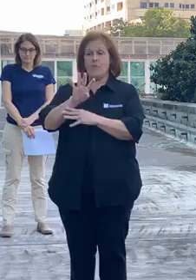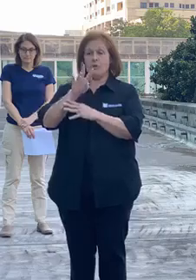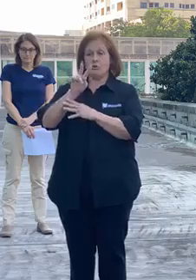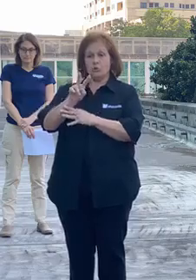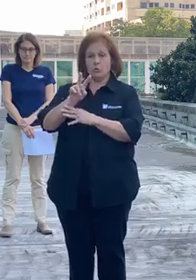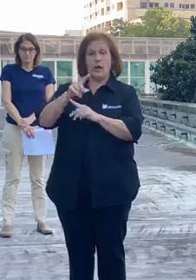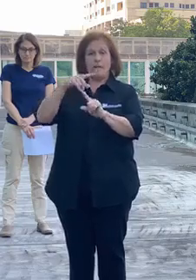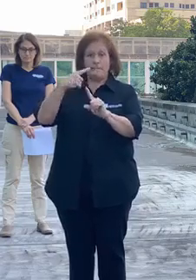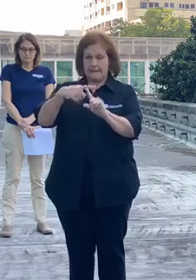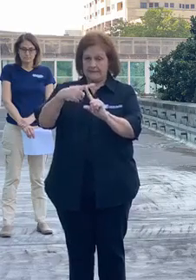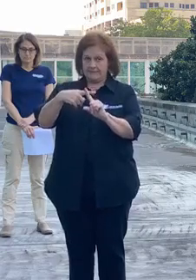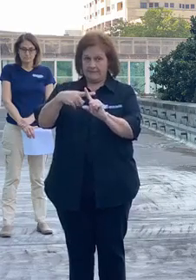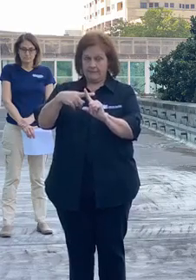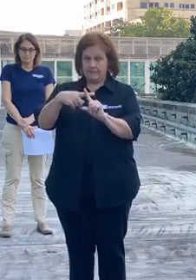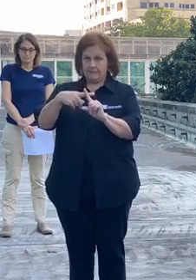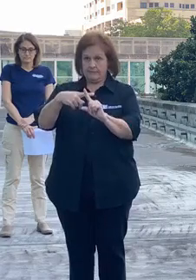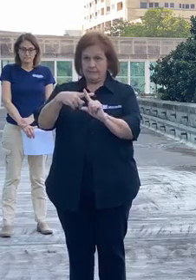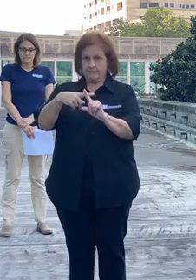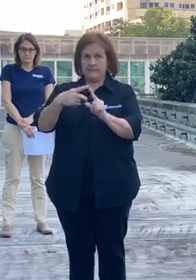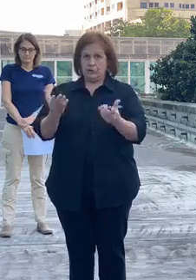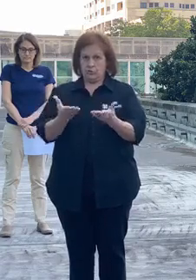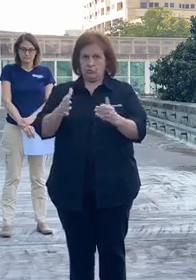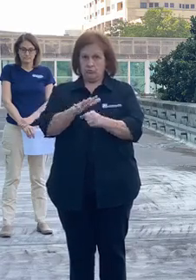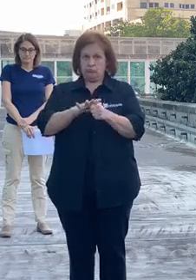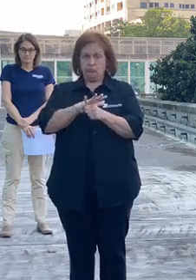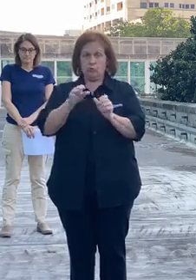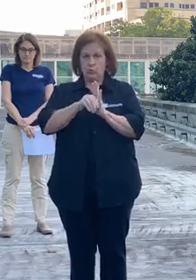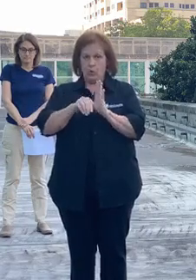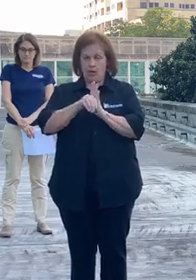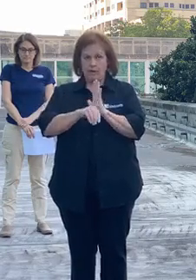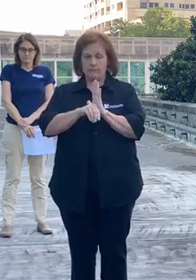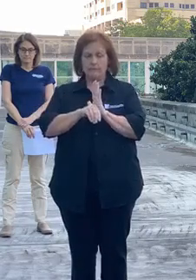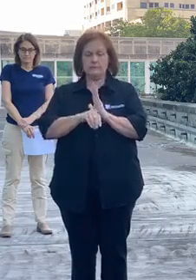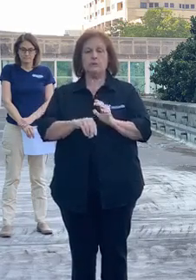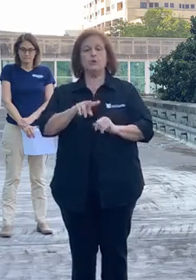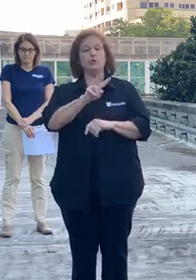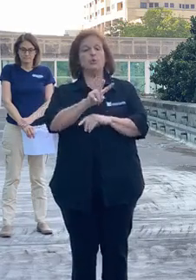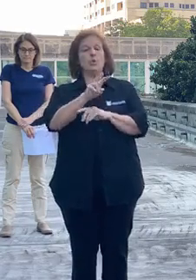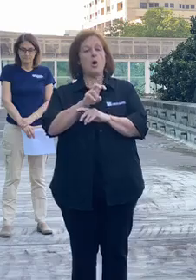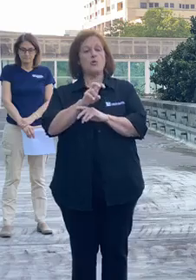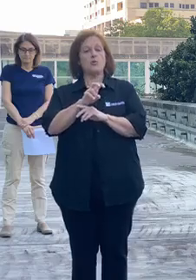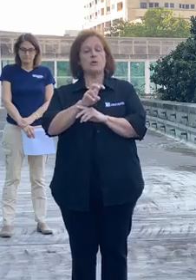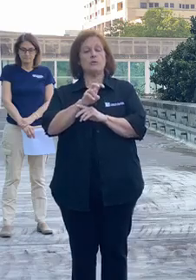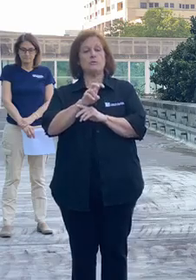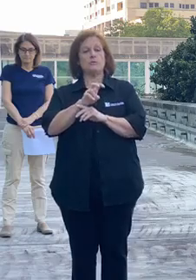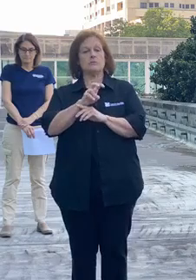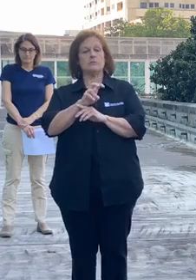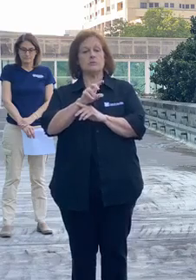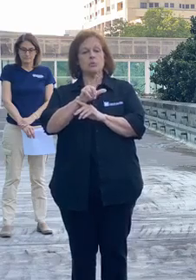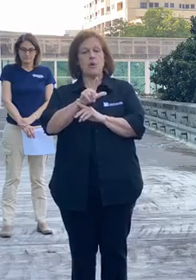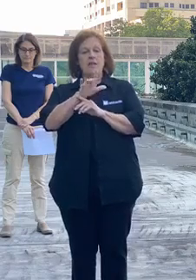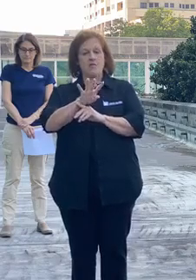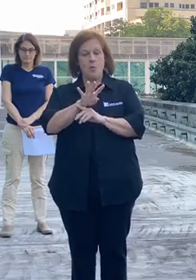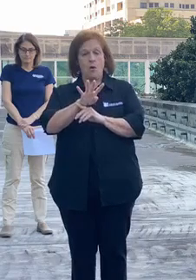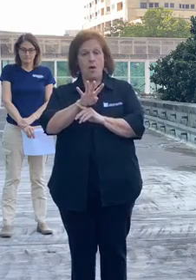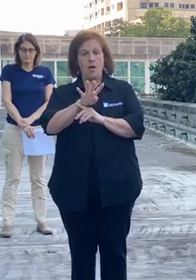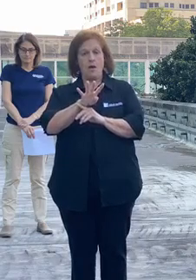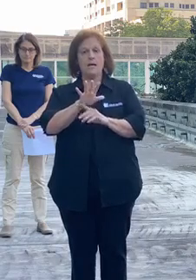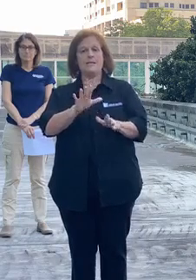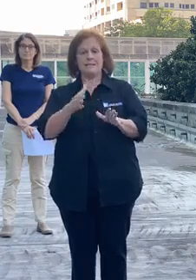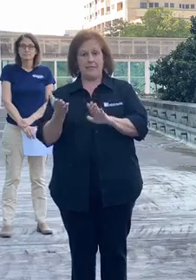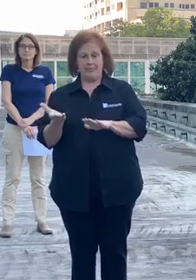5,242 positive cases in the city of New Orleans with 224 deaths.